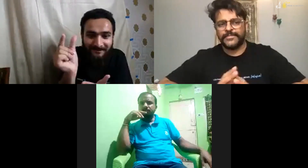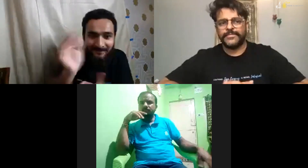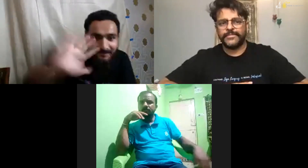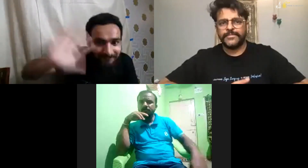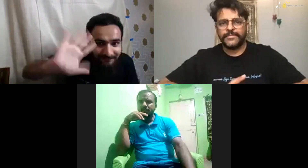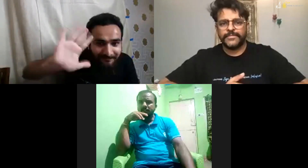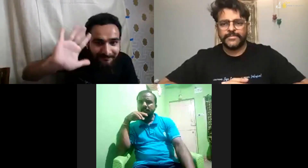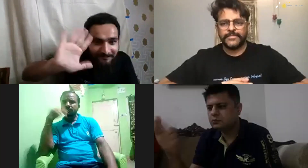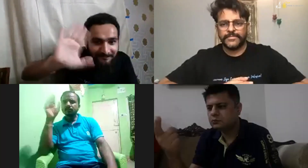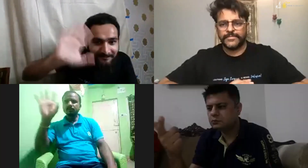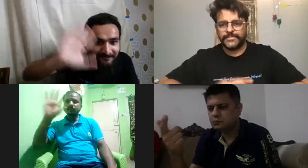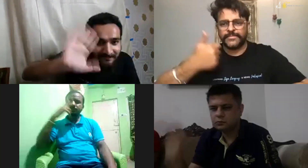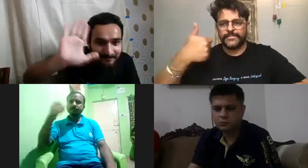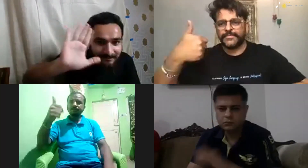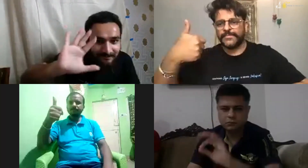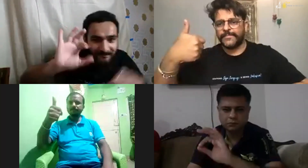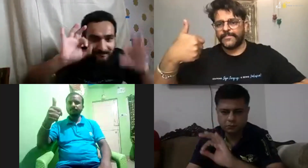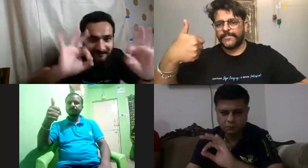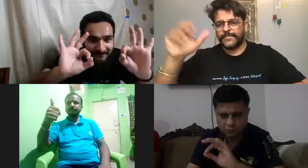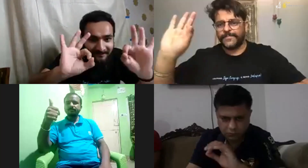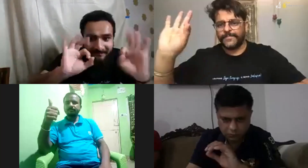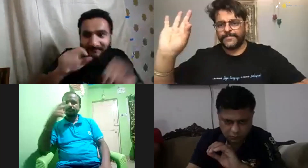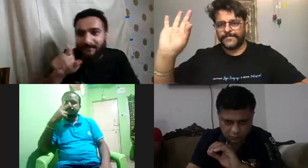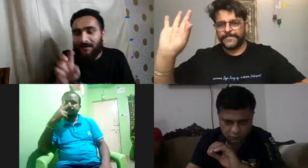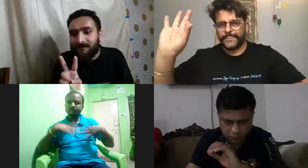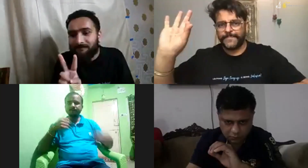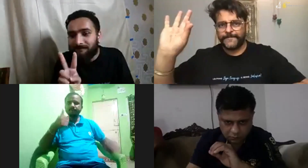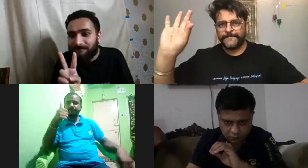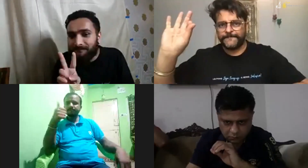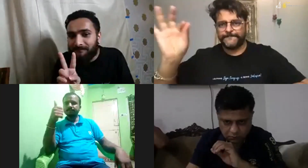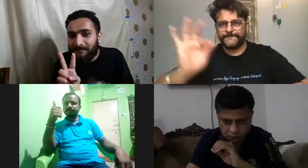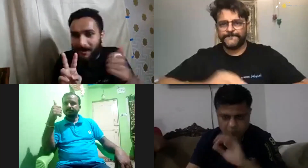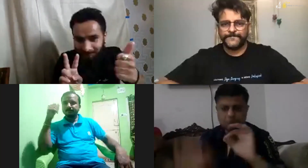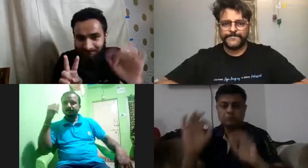Hi, Raghu. Hello. Hi, how are you?